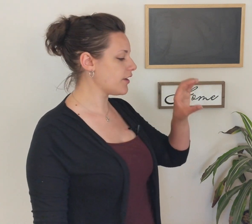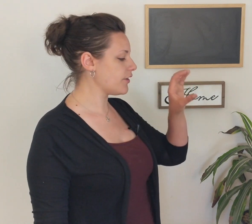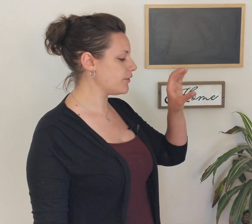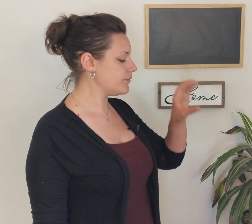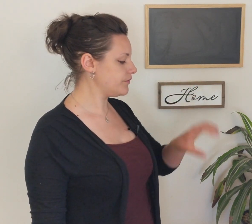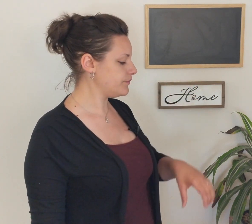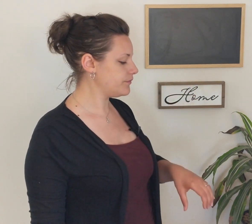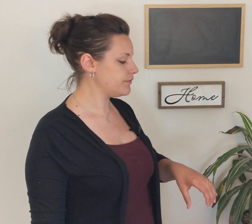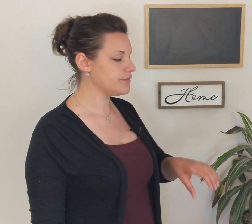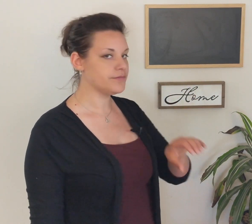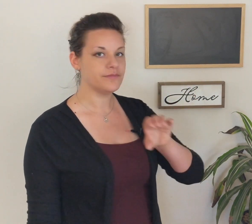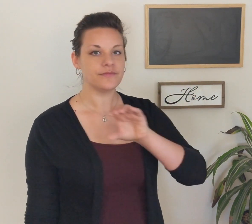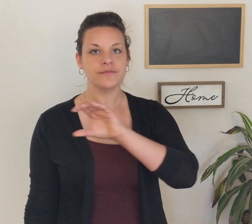Chicago.